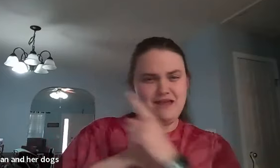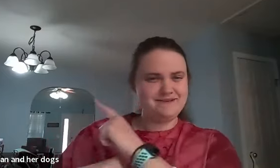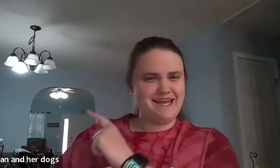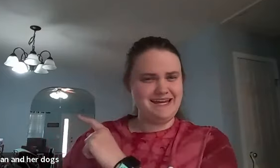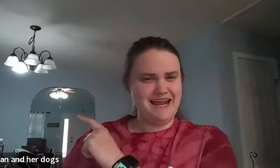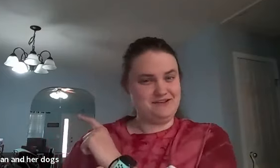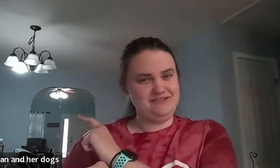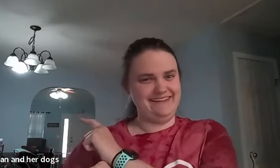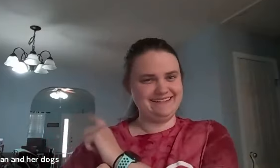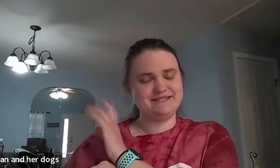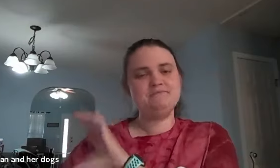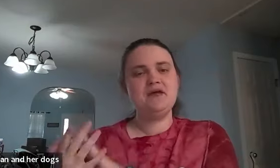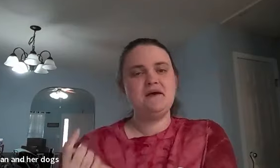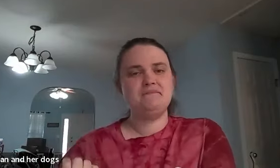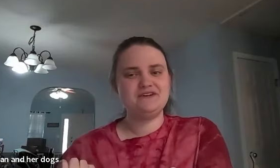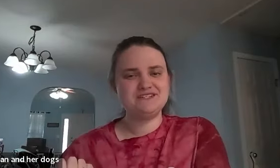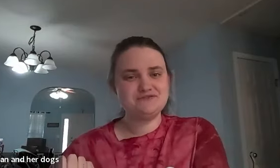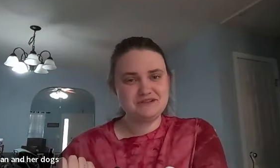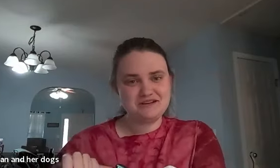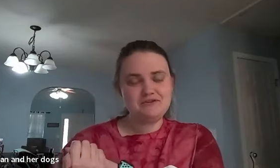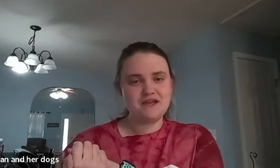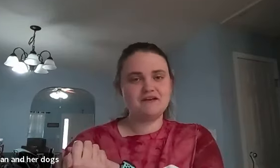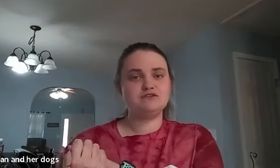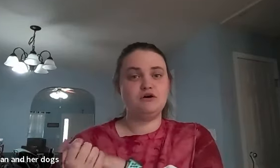yeah, Miss Caney has all the links. But there's this really cool thing that's called